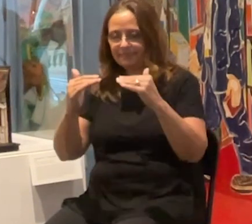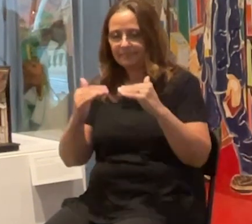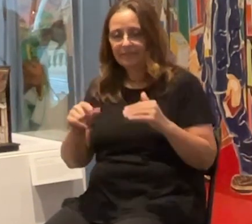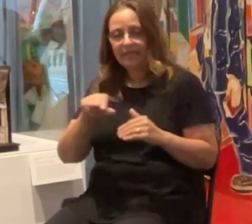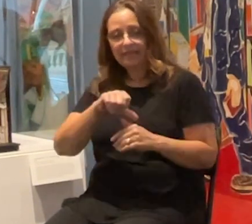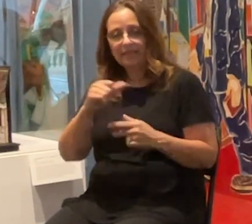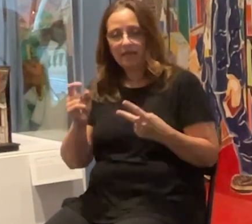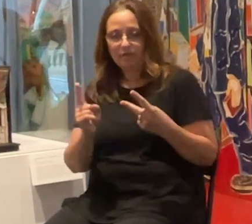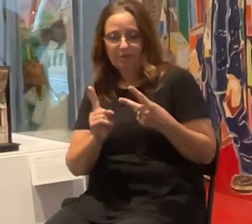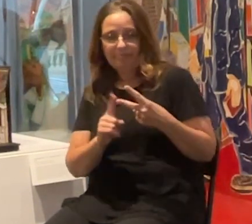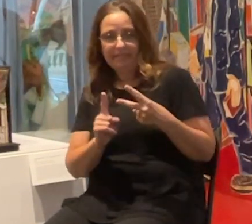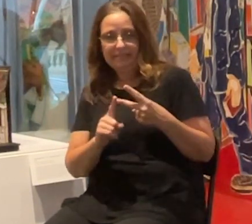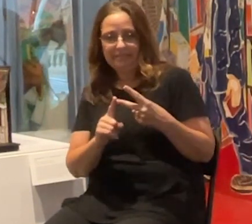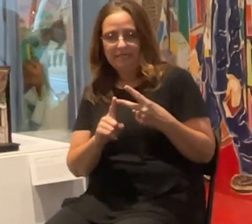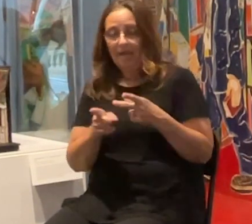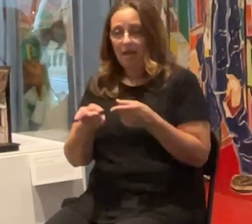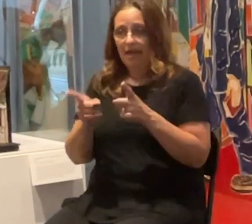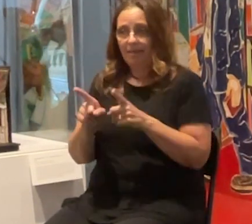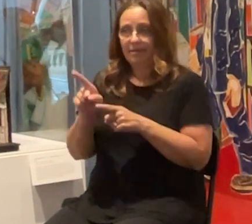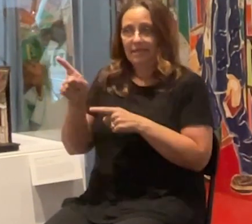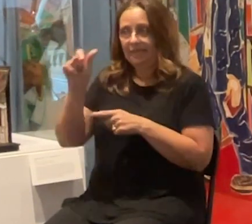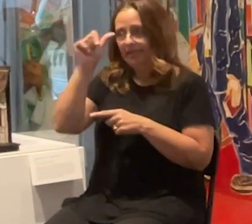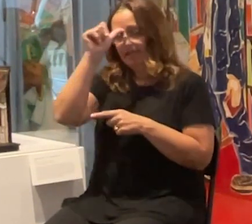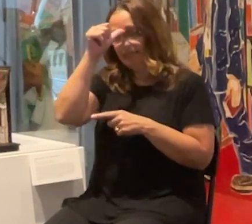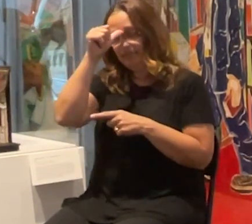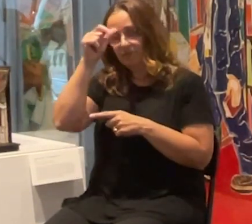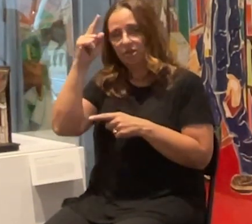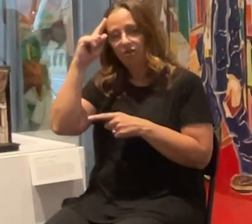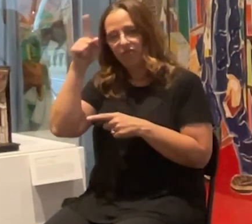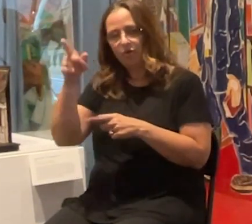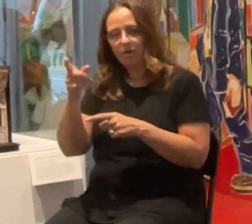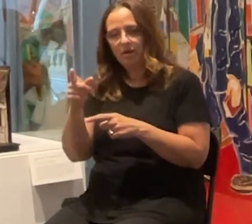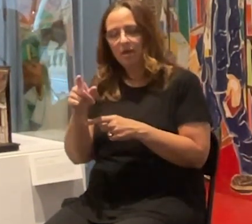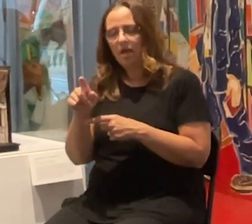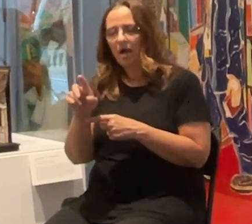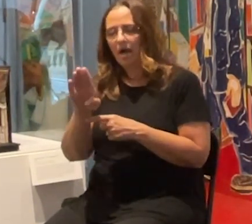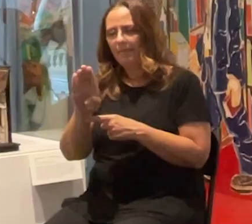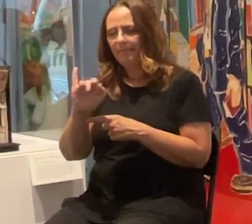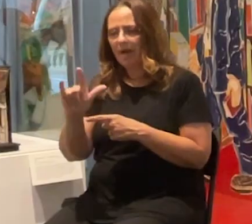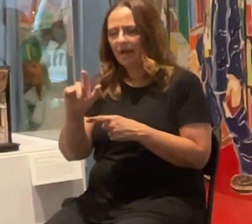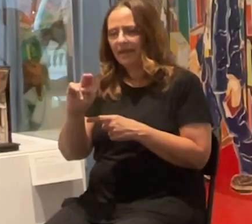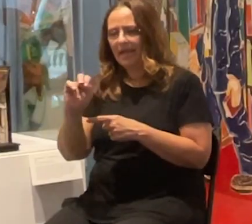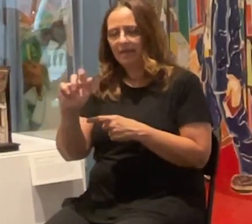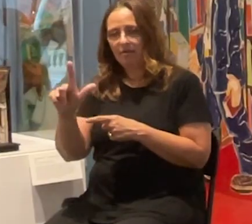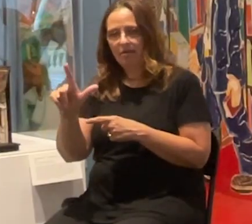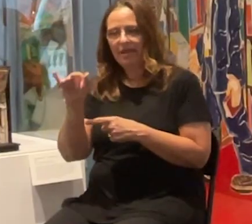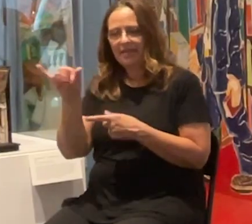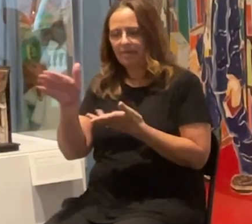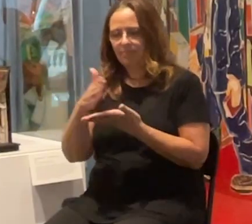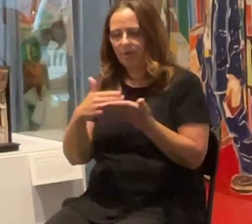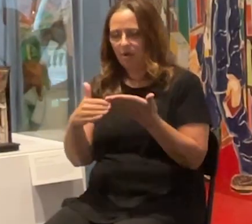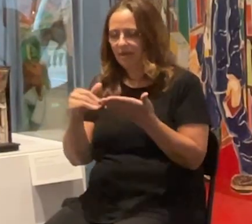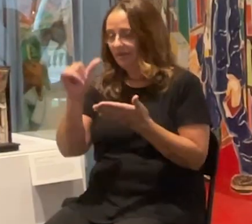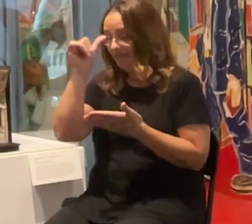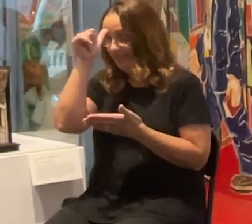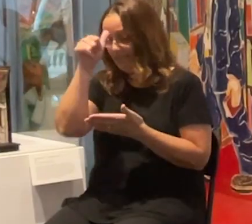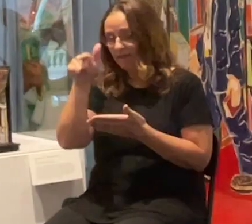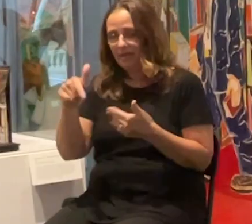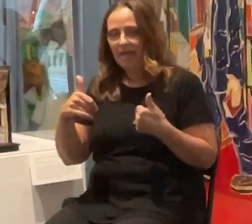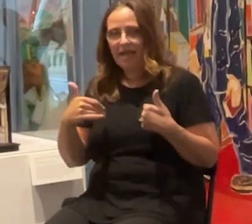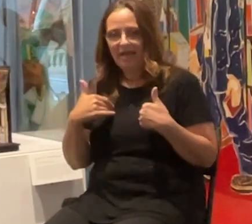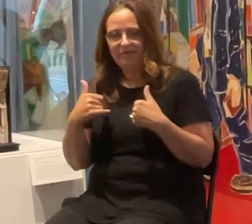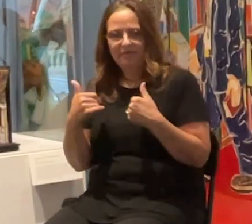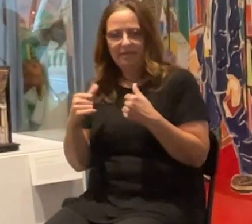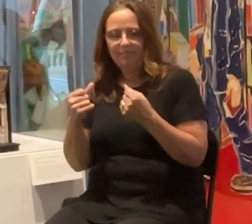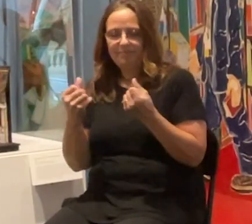mentioned was done in India, and that was done for a biennial in India where in this part of India they have a lot of, they're continuing